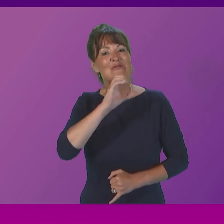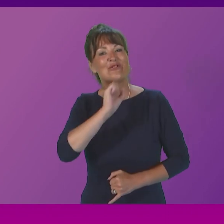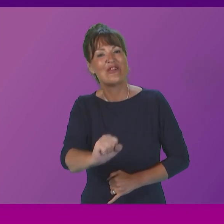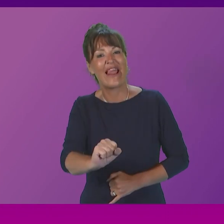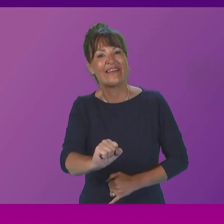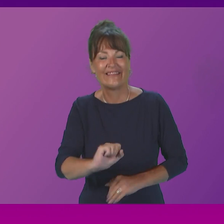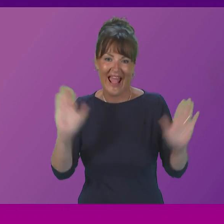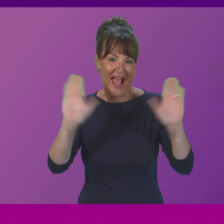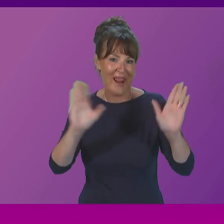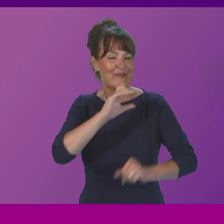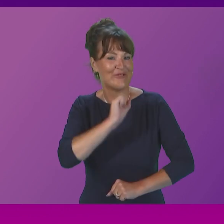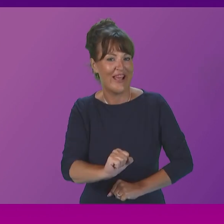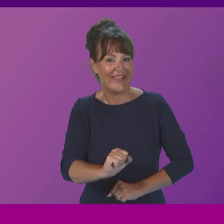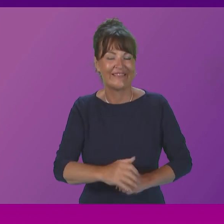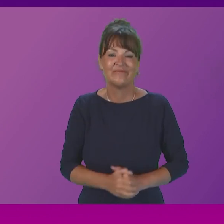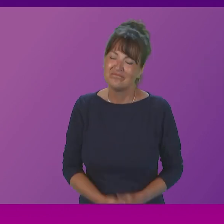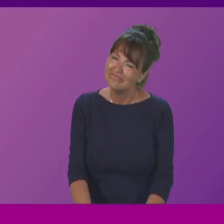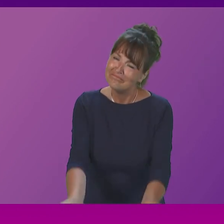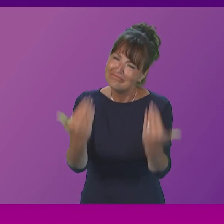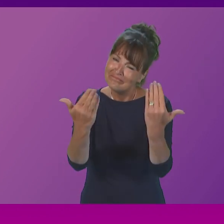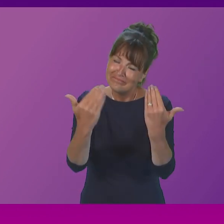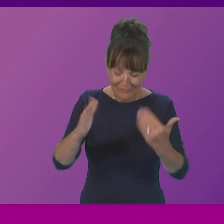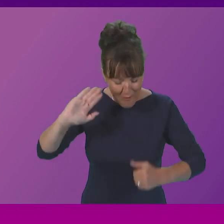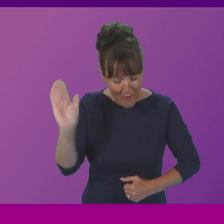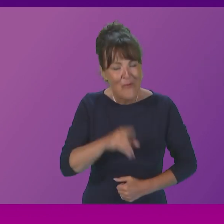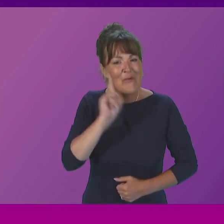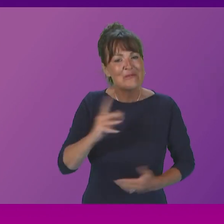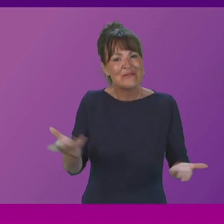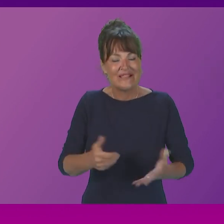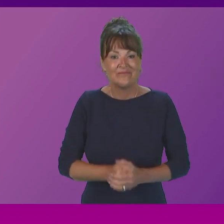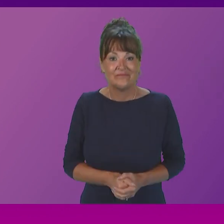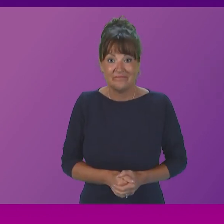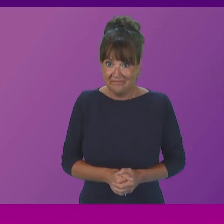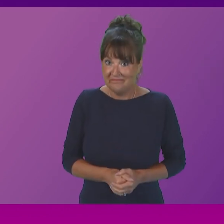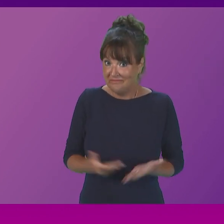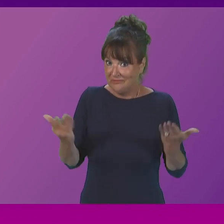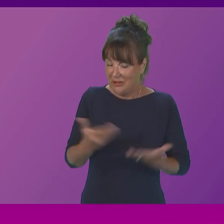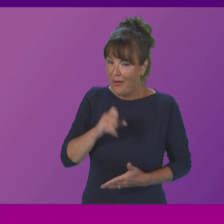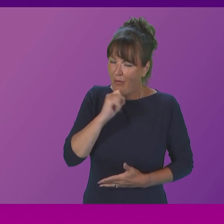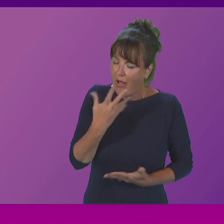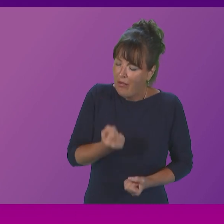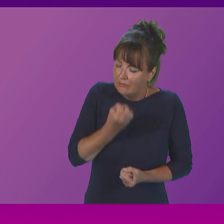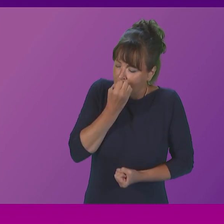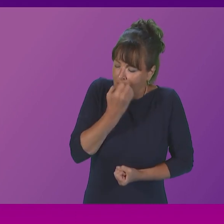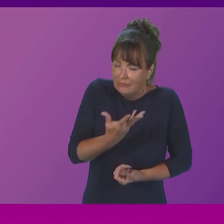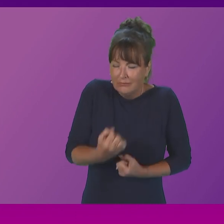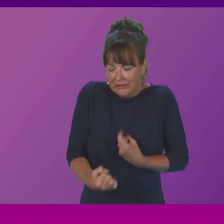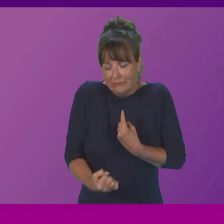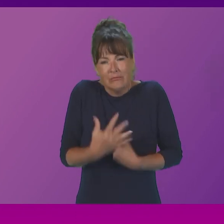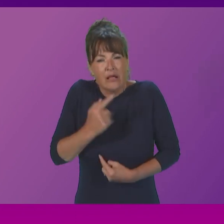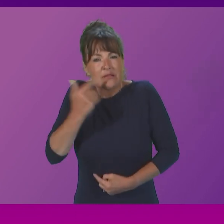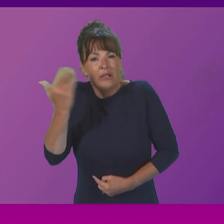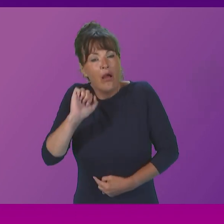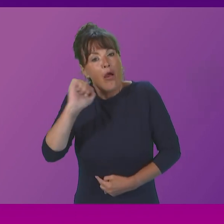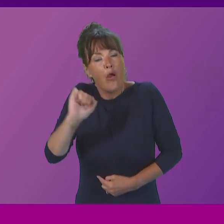Hello, Shetland. Warm welcome to you all. Today we're going to hear from inspiring speakers. Our MACR,